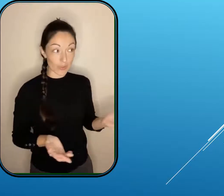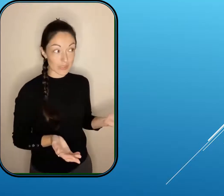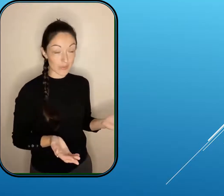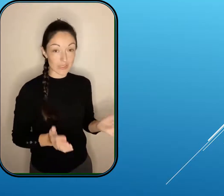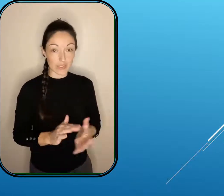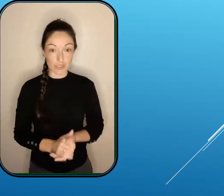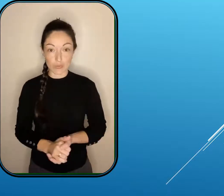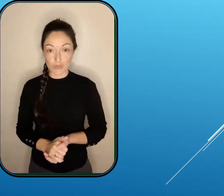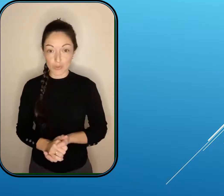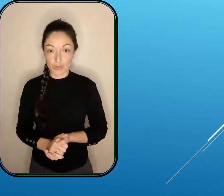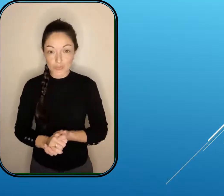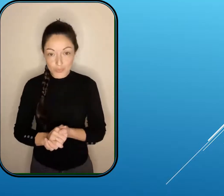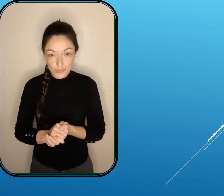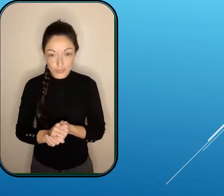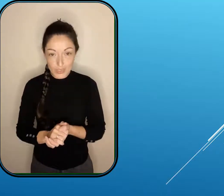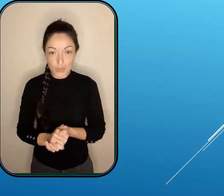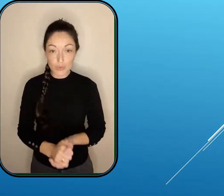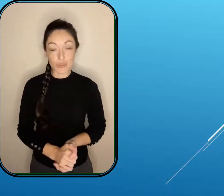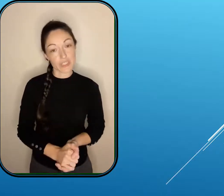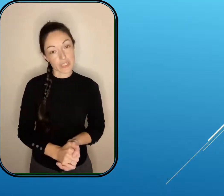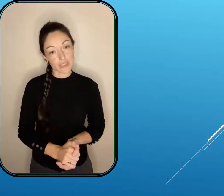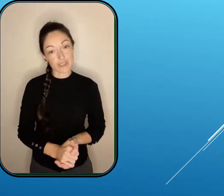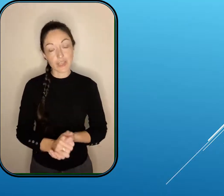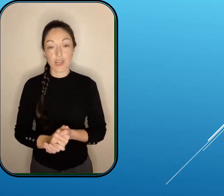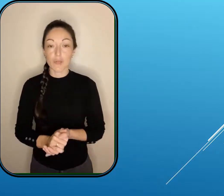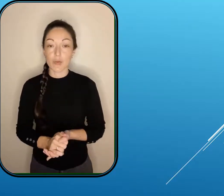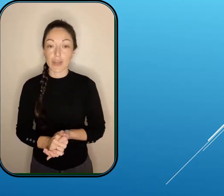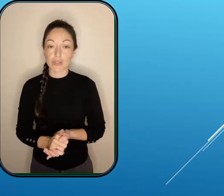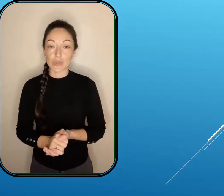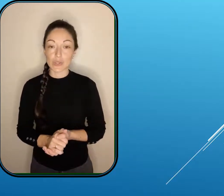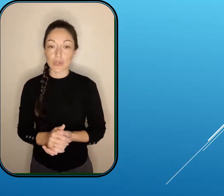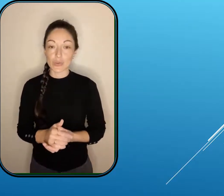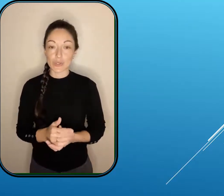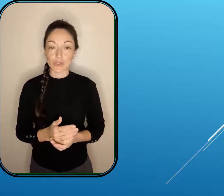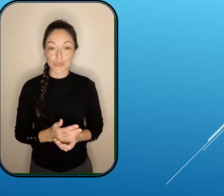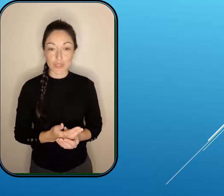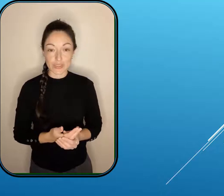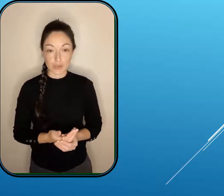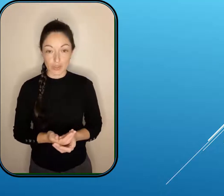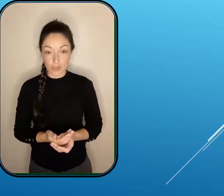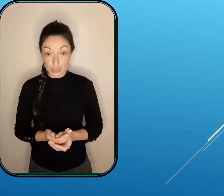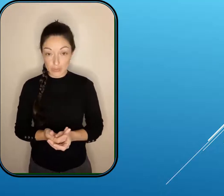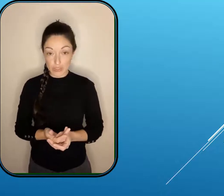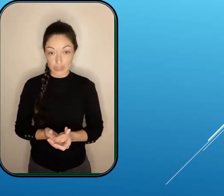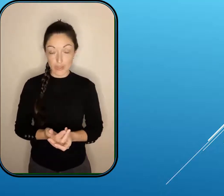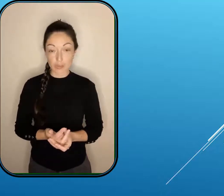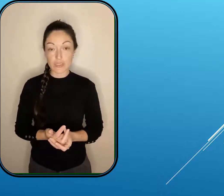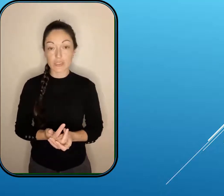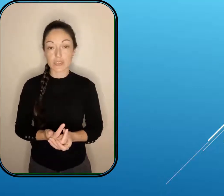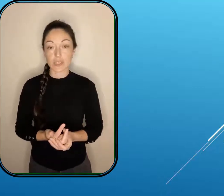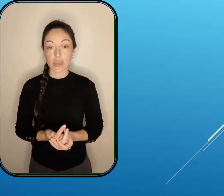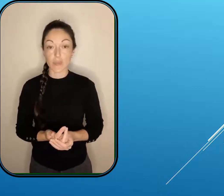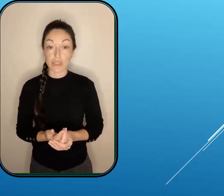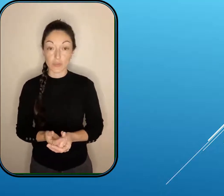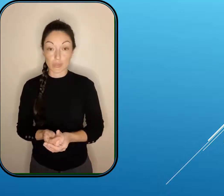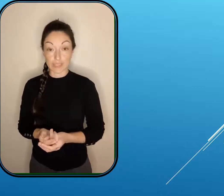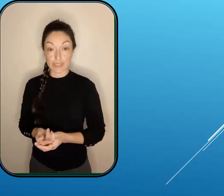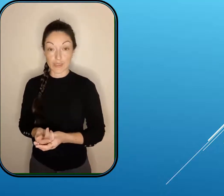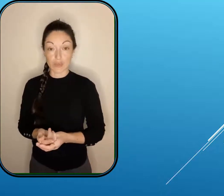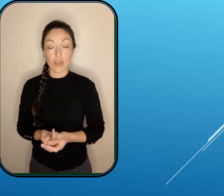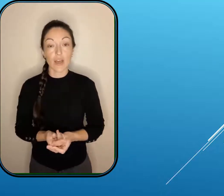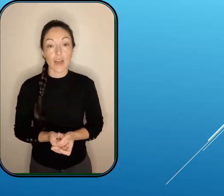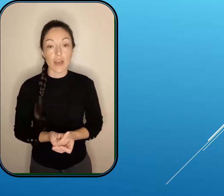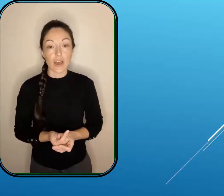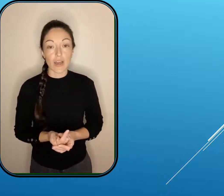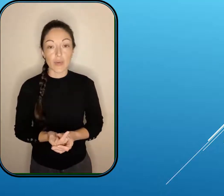that have been to my sessions before, you will already know this, but Makaton was created by 3 speech therapists based on